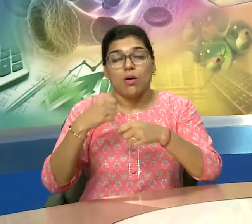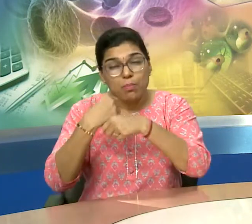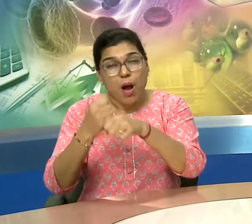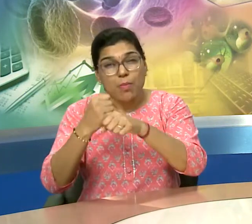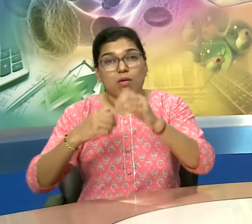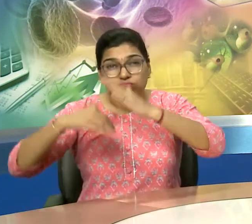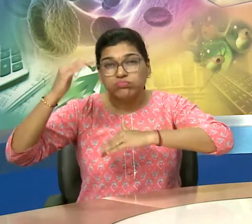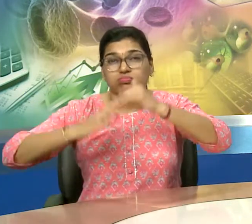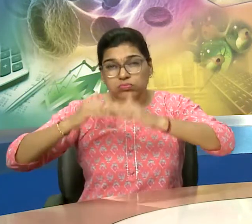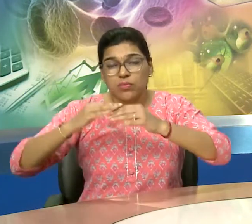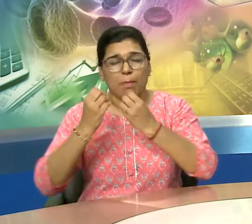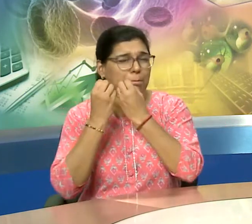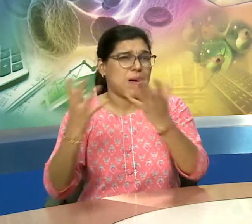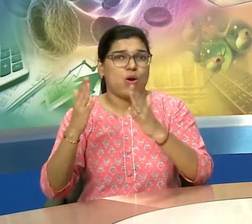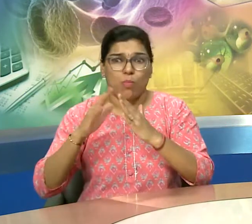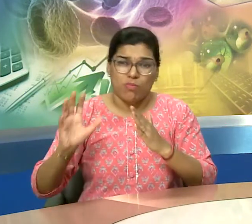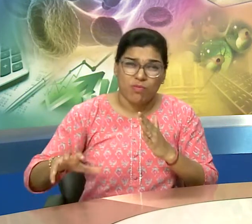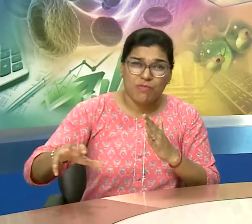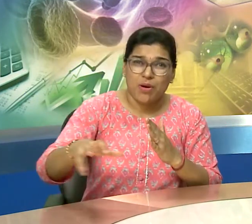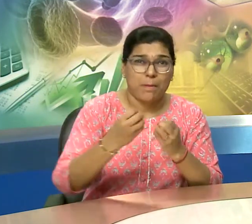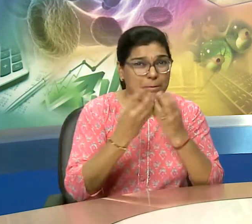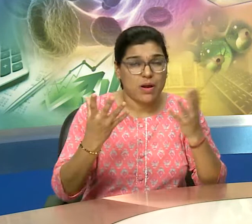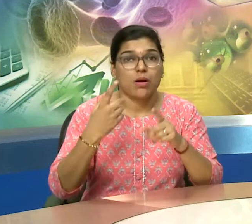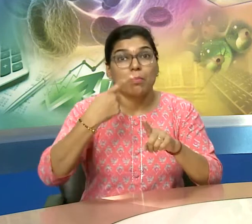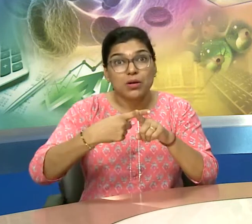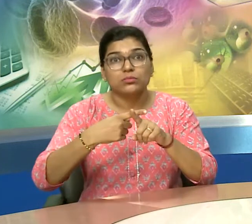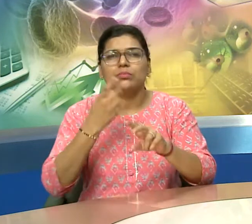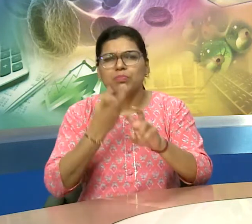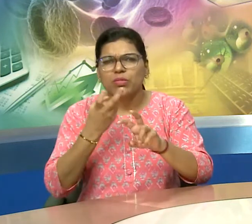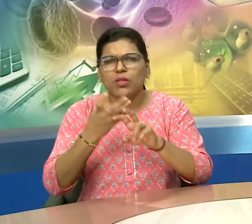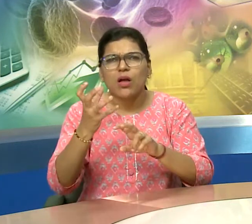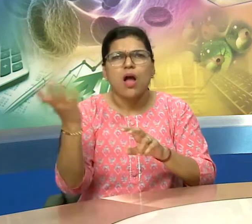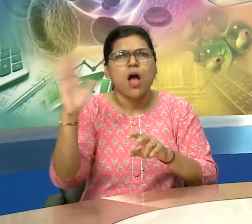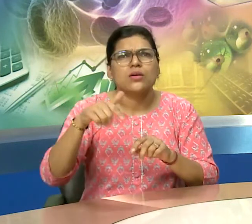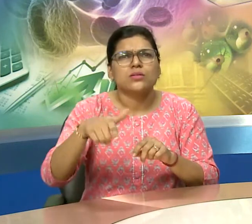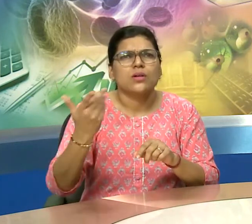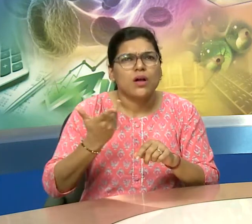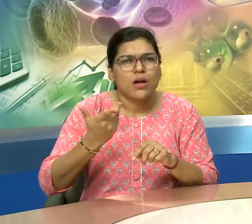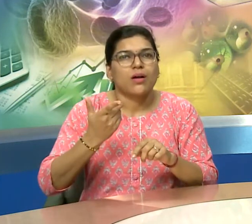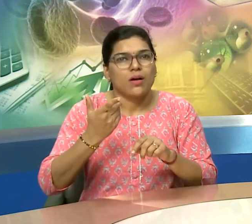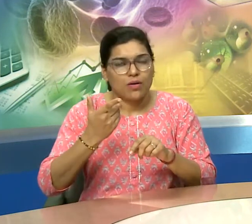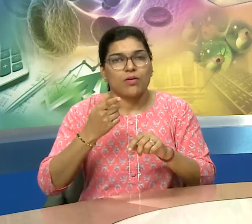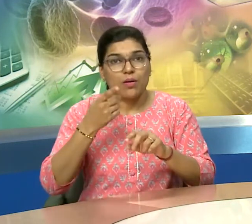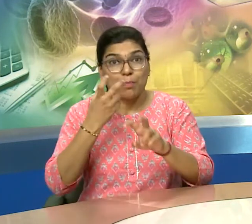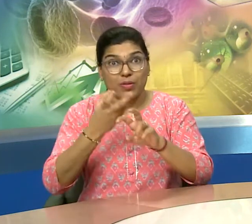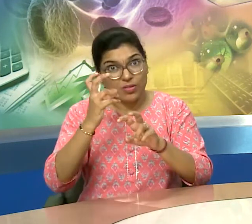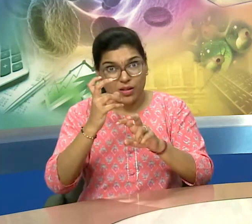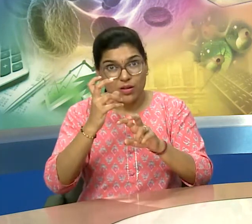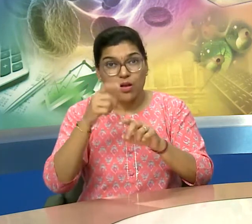And to make houses for so many people, we need stones and other building